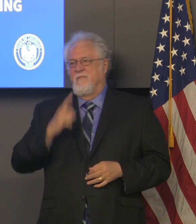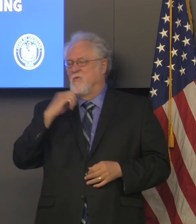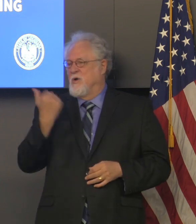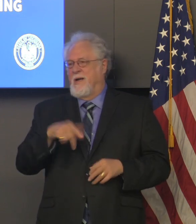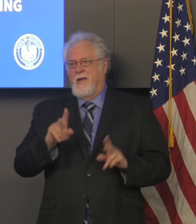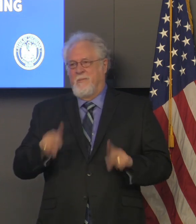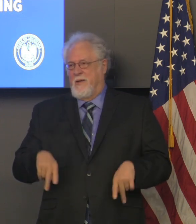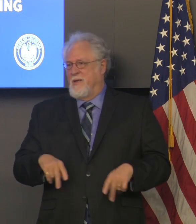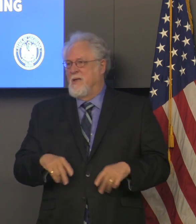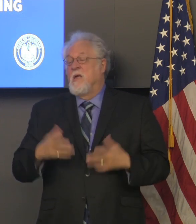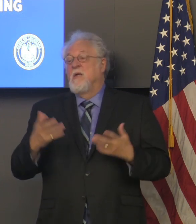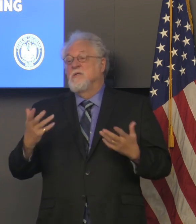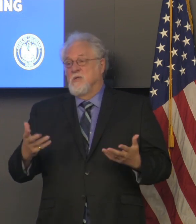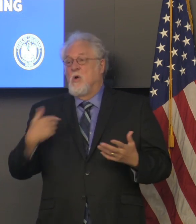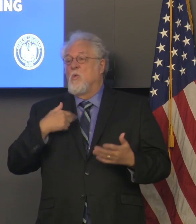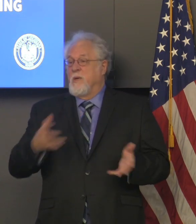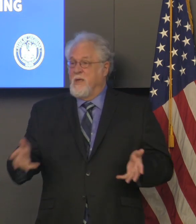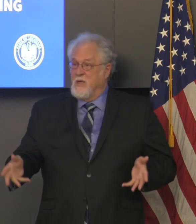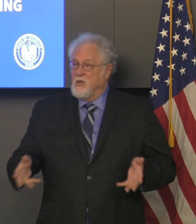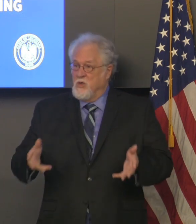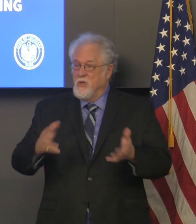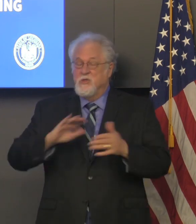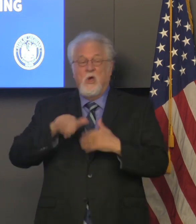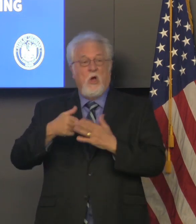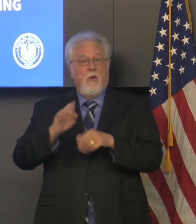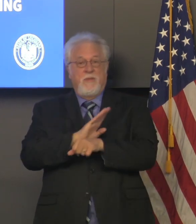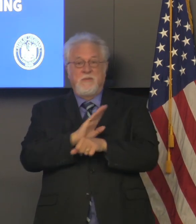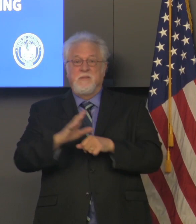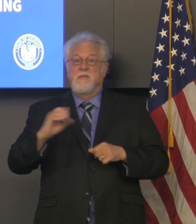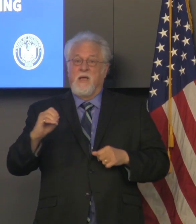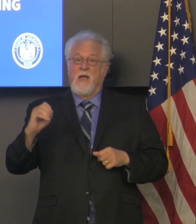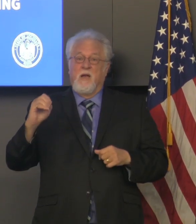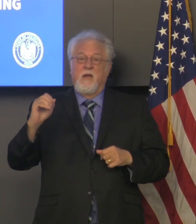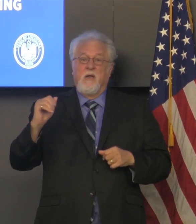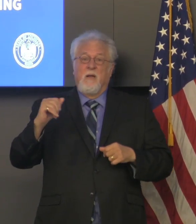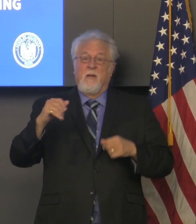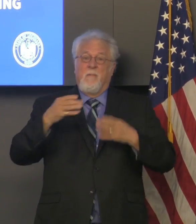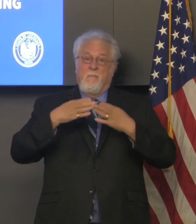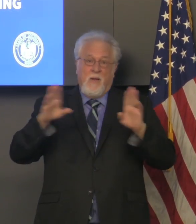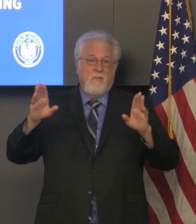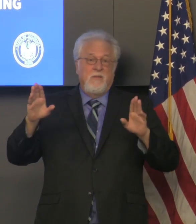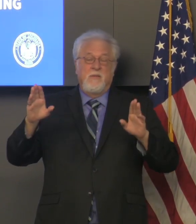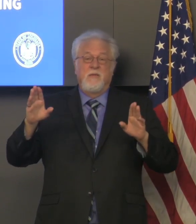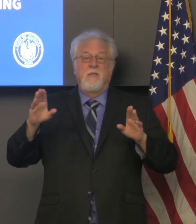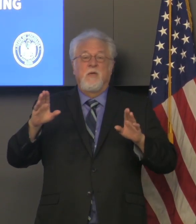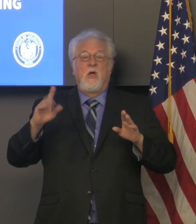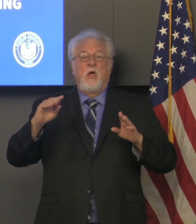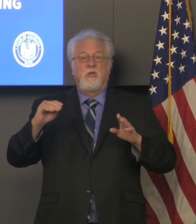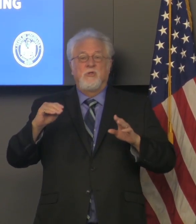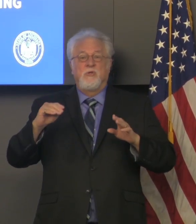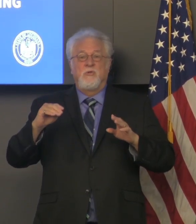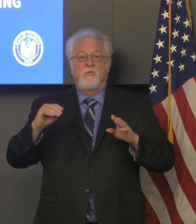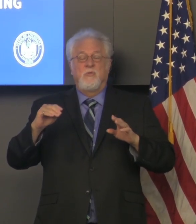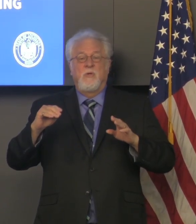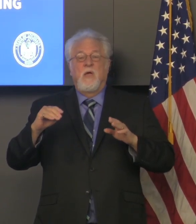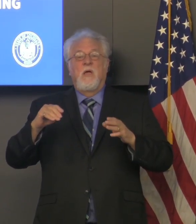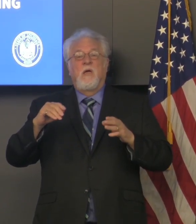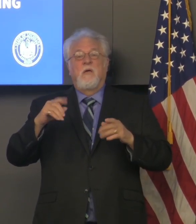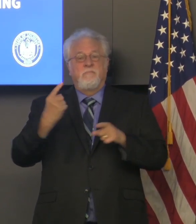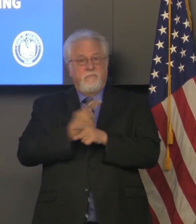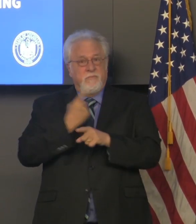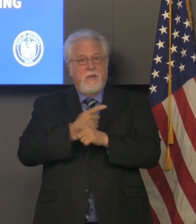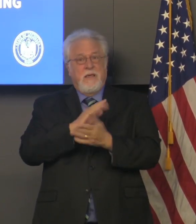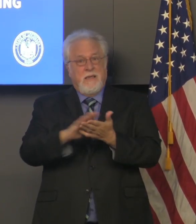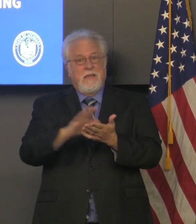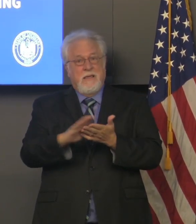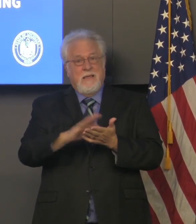anybody, and certainly we encourage all businesses and the public sector as well to routinely clean